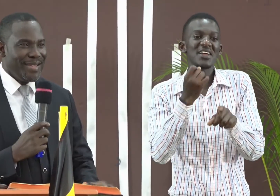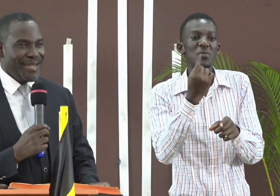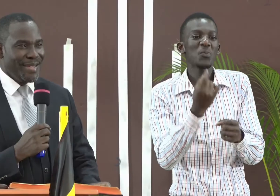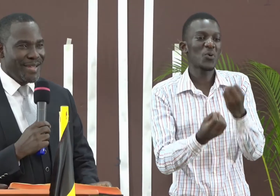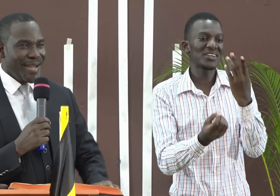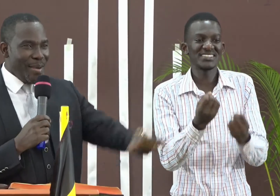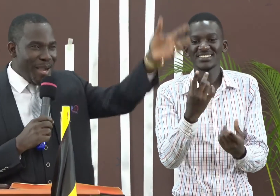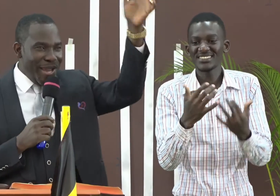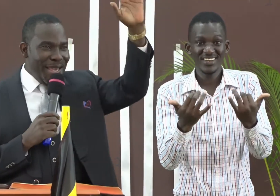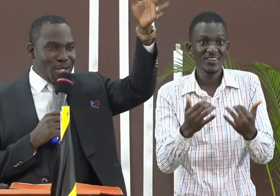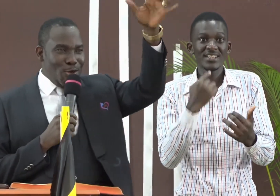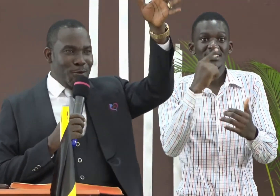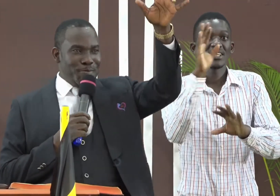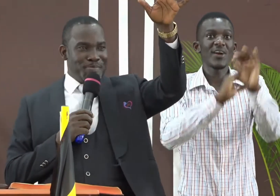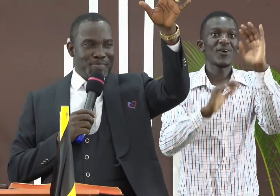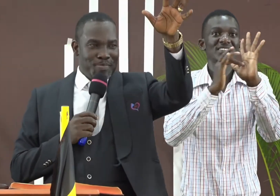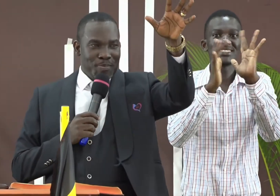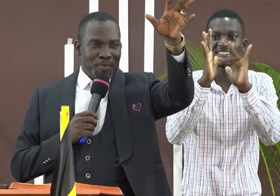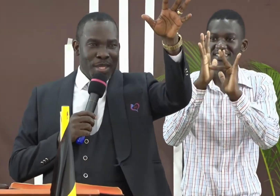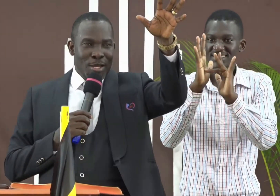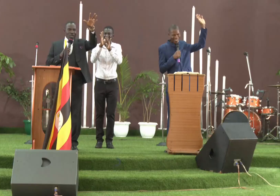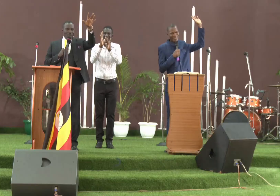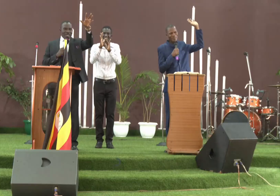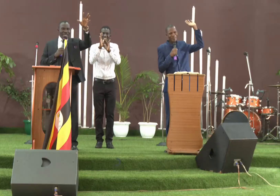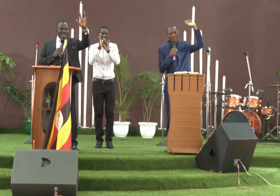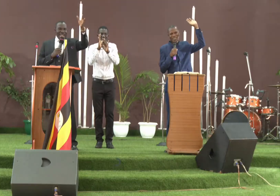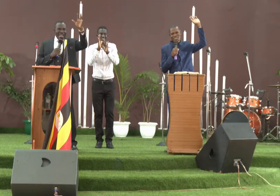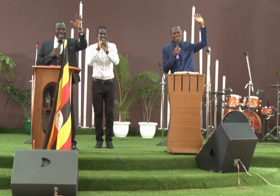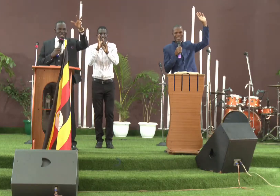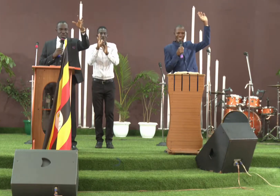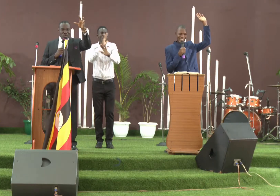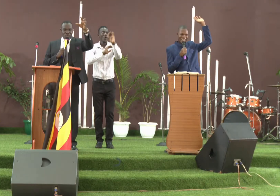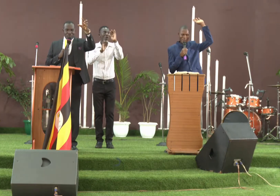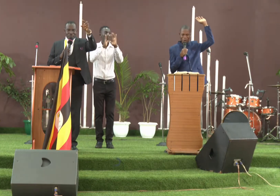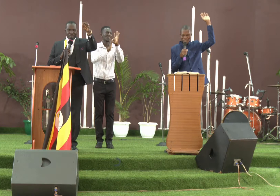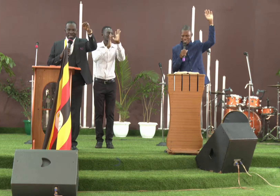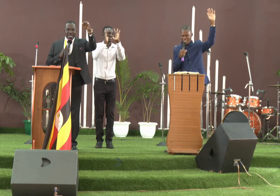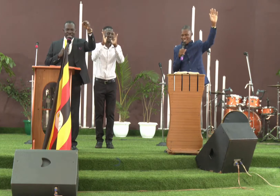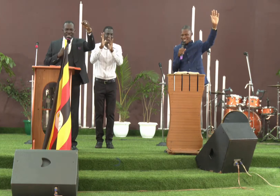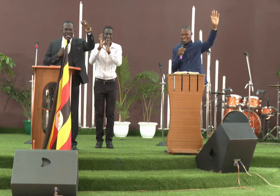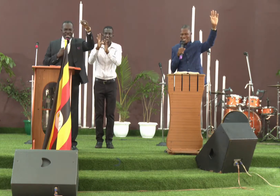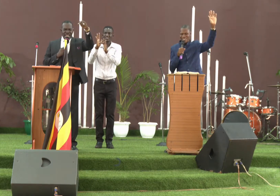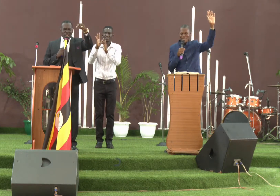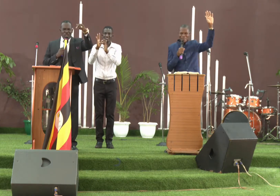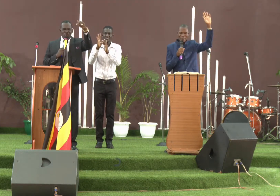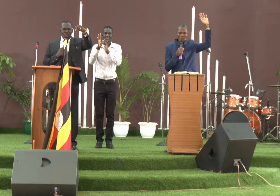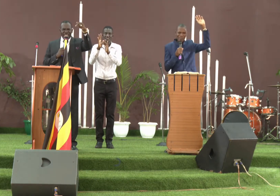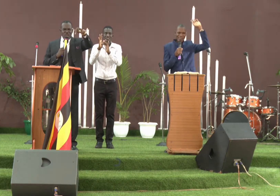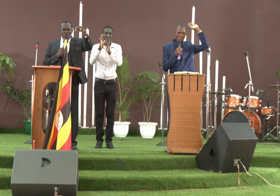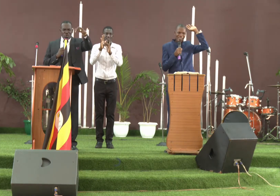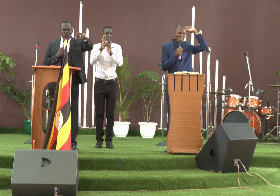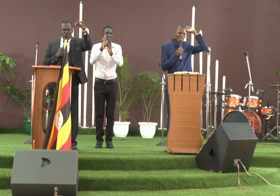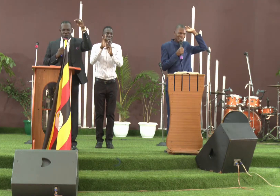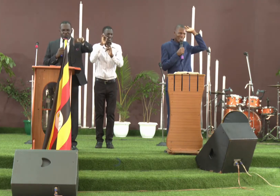amen. Gamba, ay Yesu. Ay Yesu. Dobozi dene, ay Yesu. Ay Yesu.